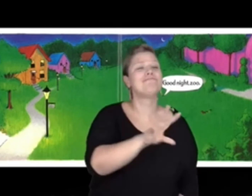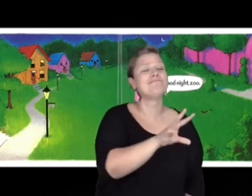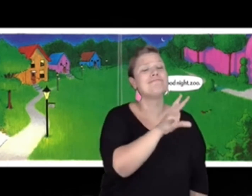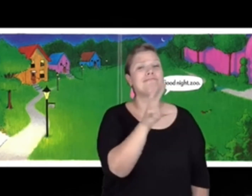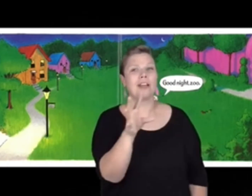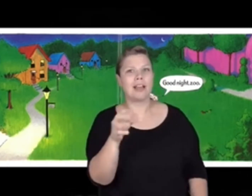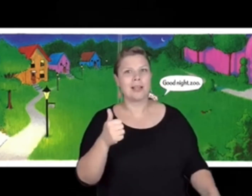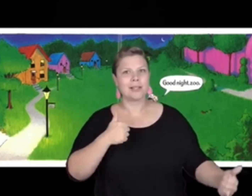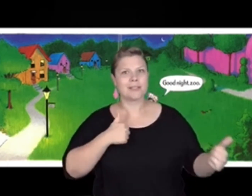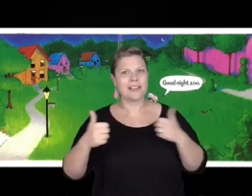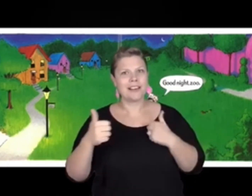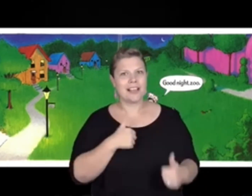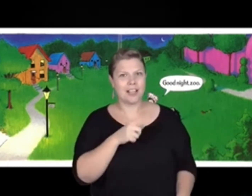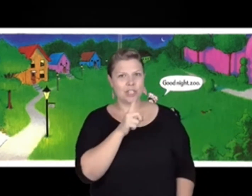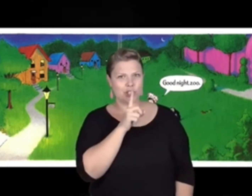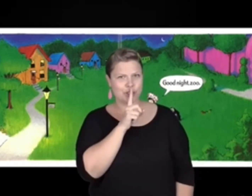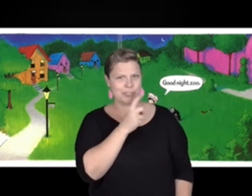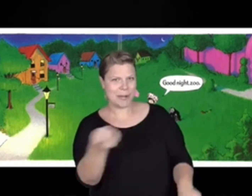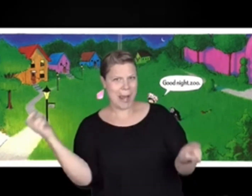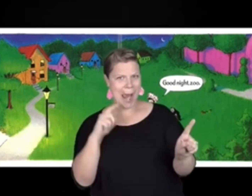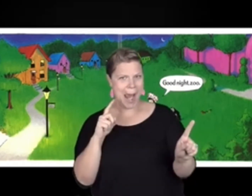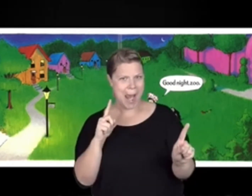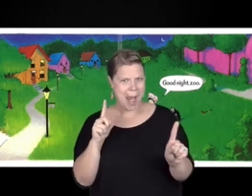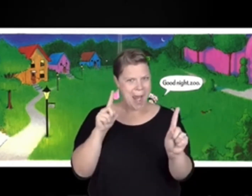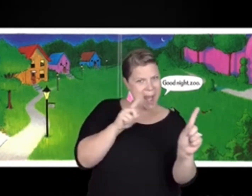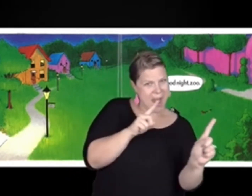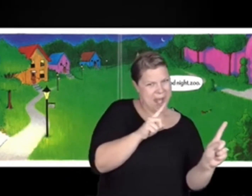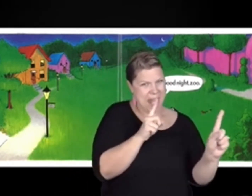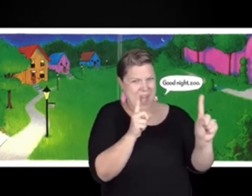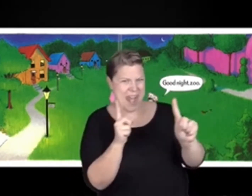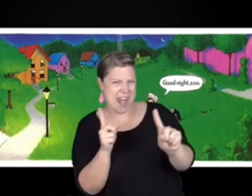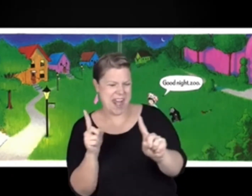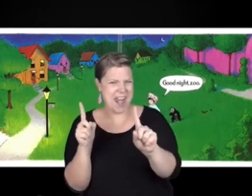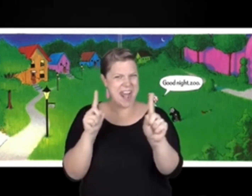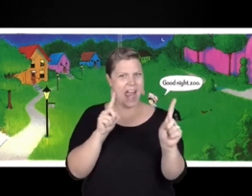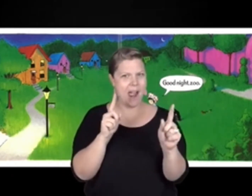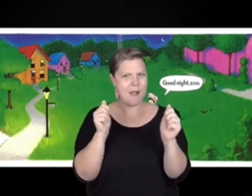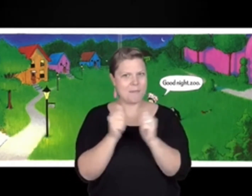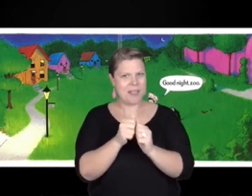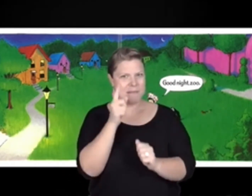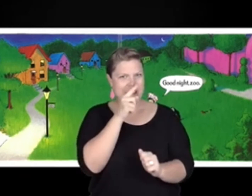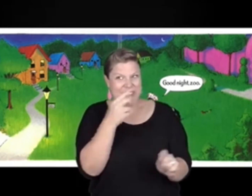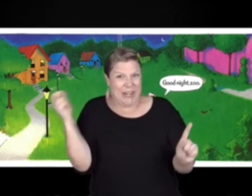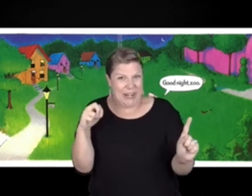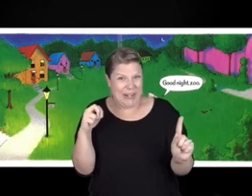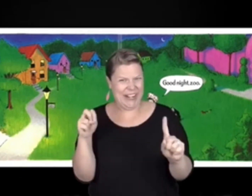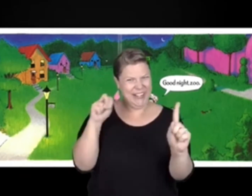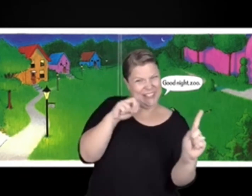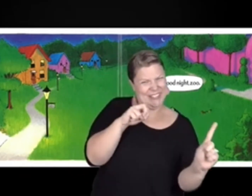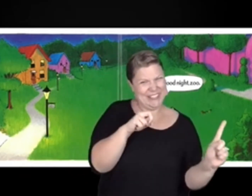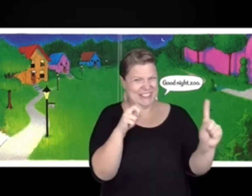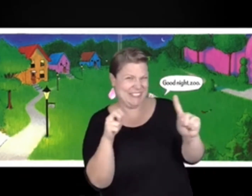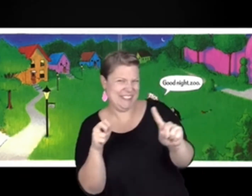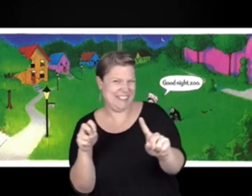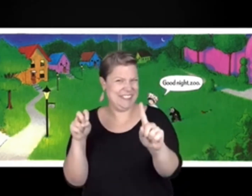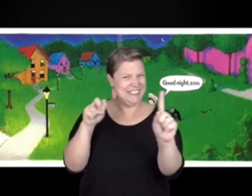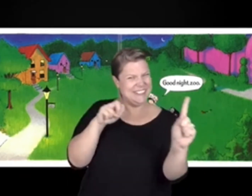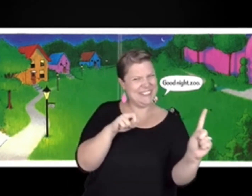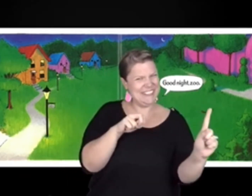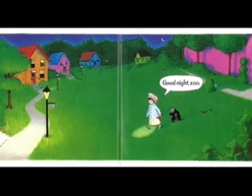She walked back to the house with her flashlight, with the gorilla right behind her.